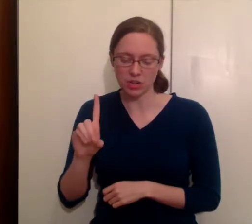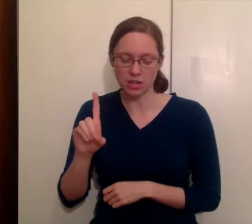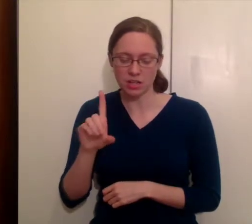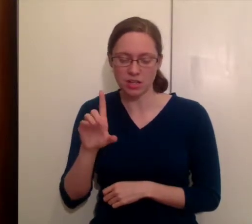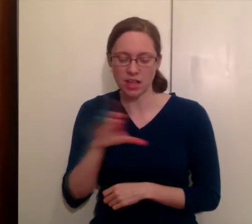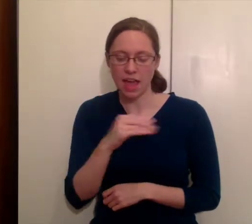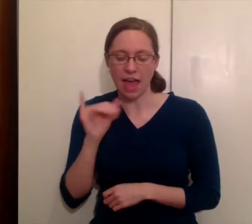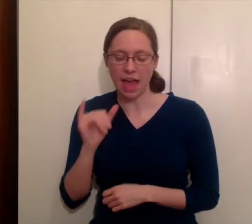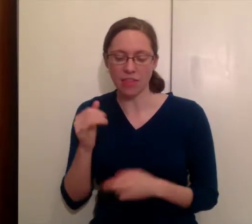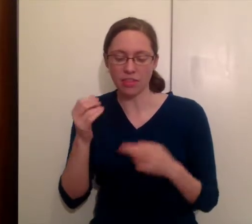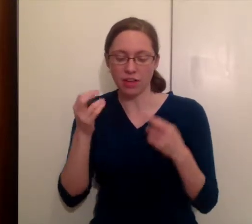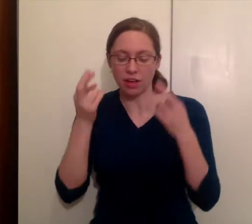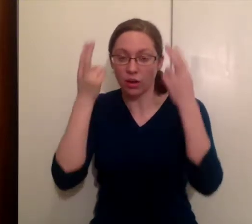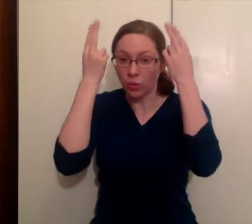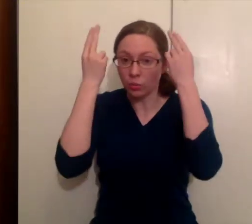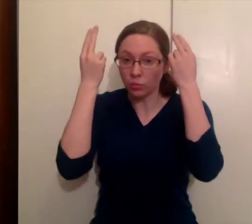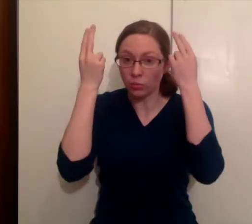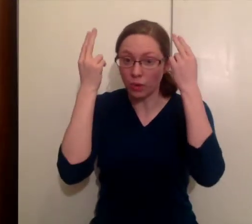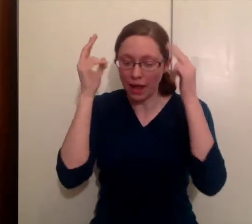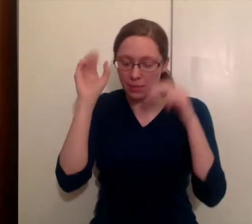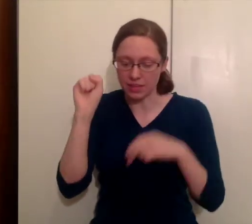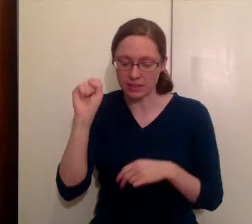scampered, and the rabbits